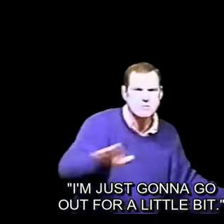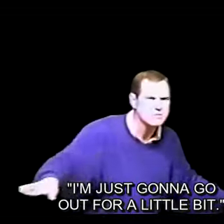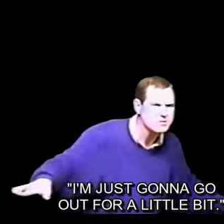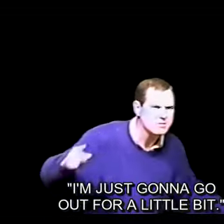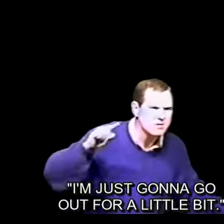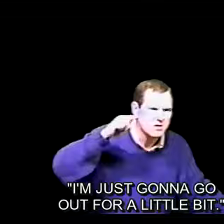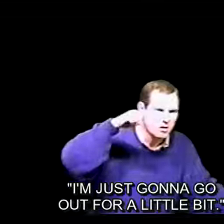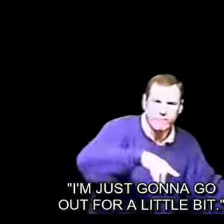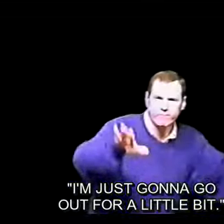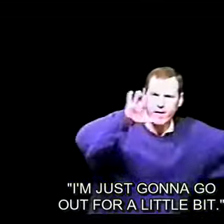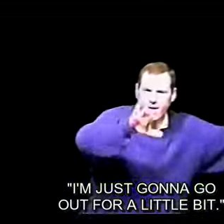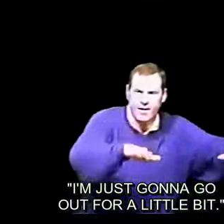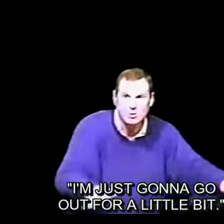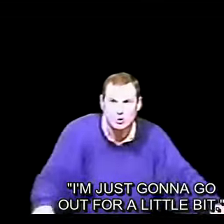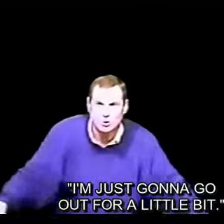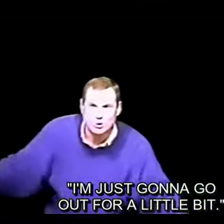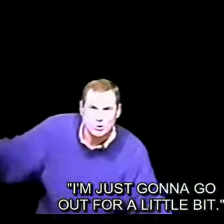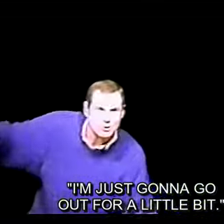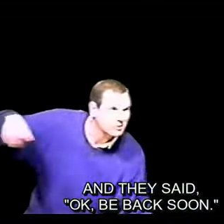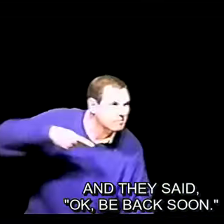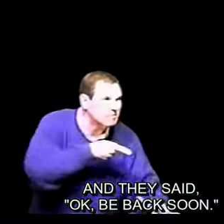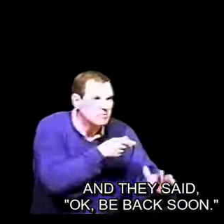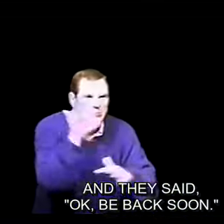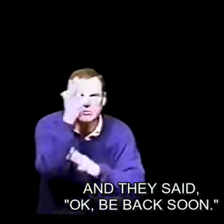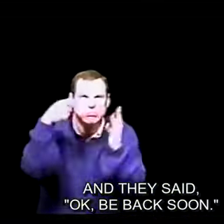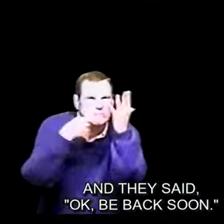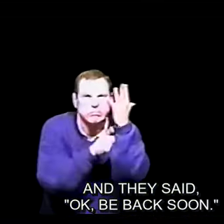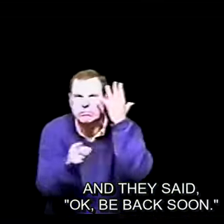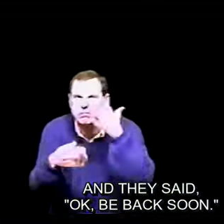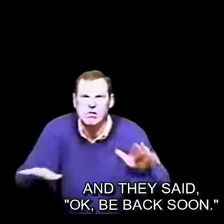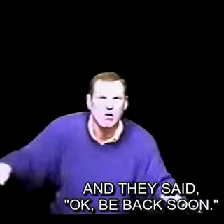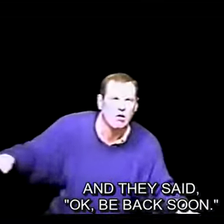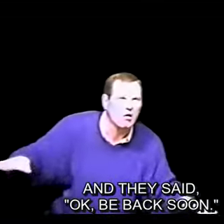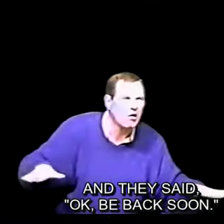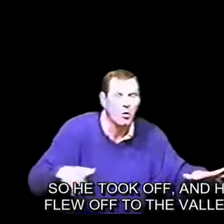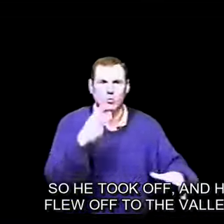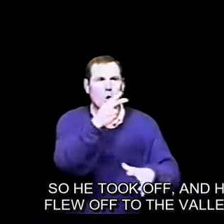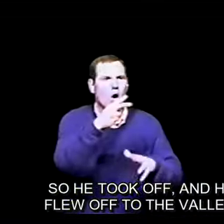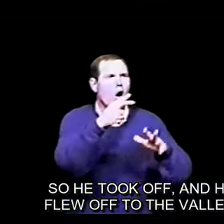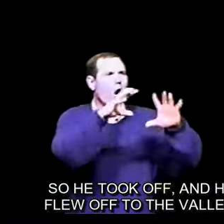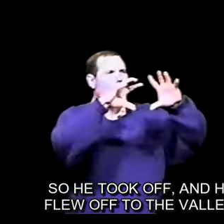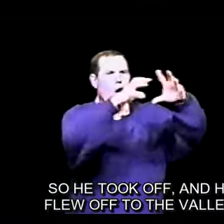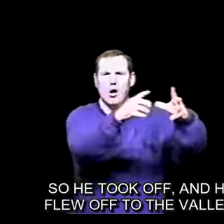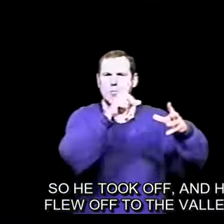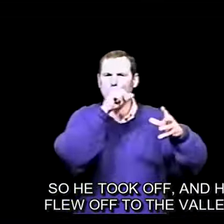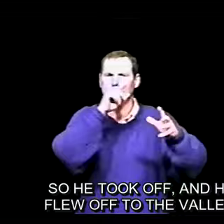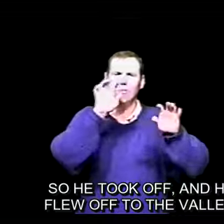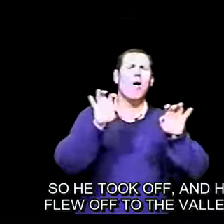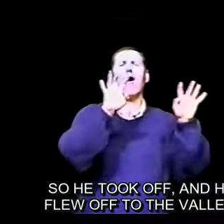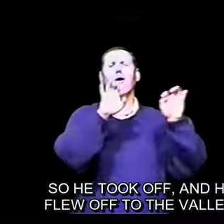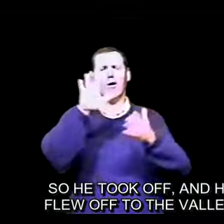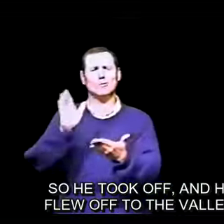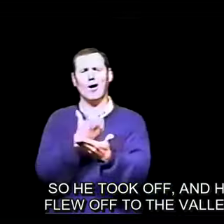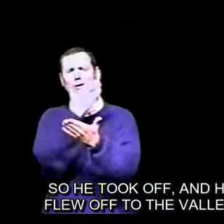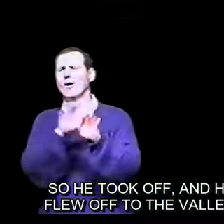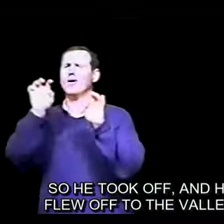for a little bit. And they said, okay, be back soon. So he took off, and he flew off to the